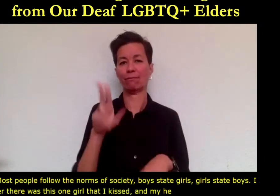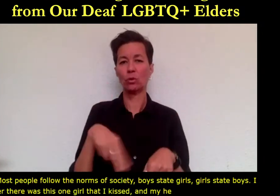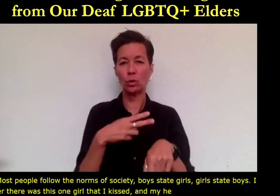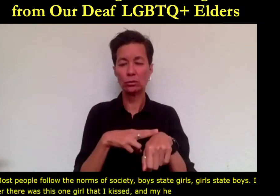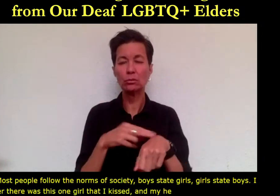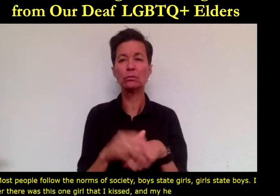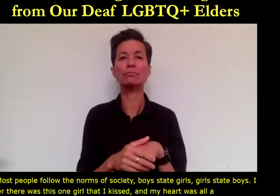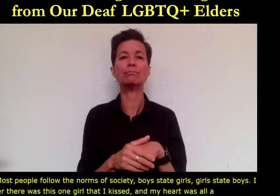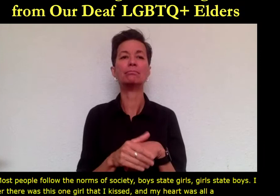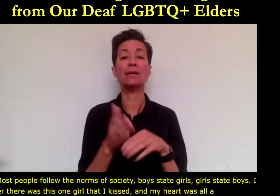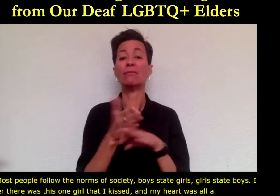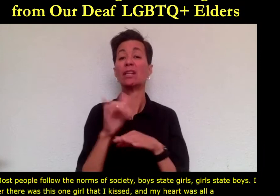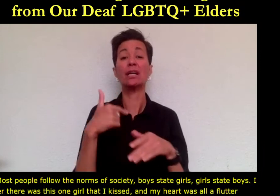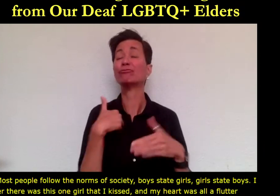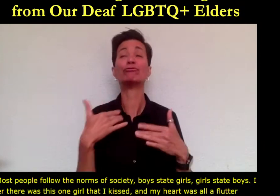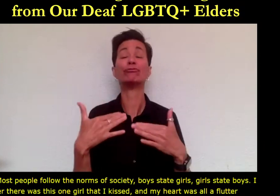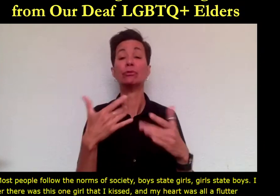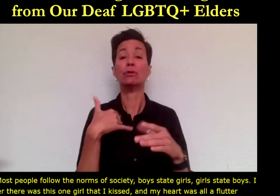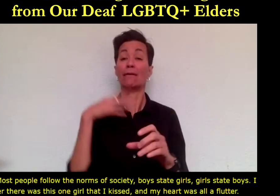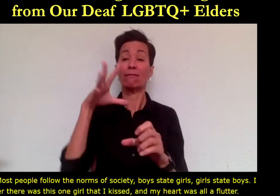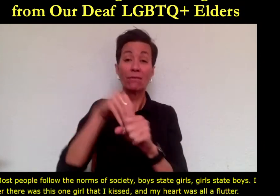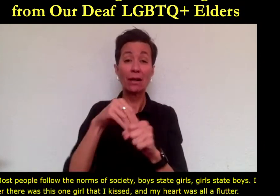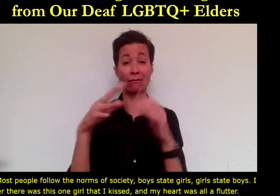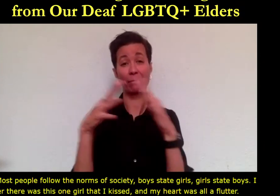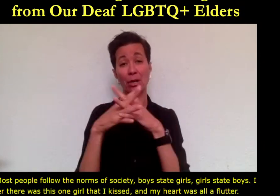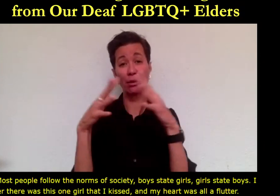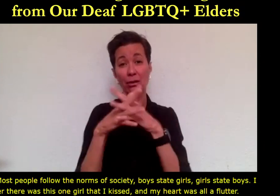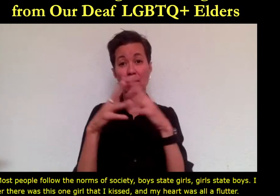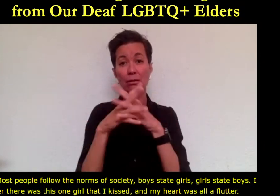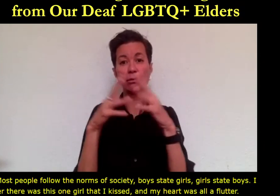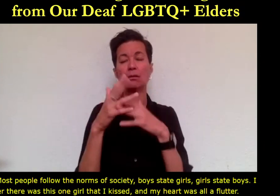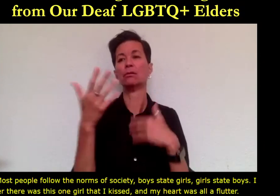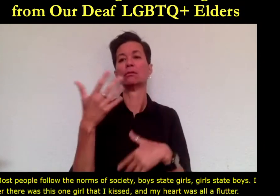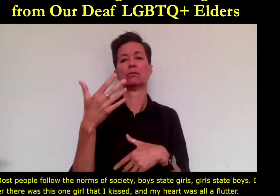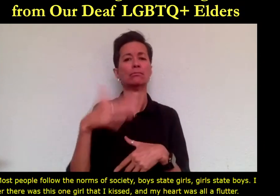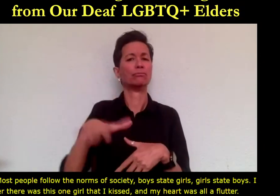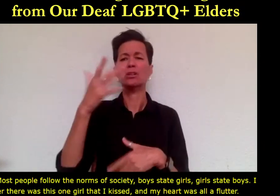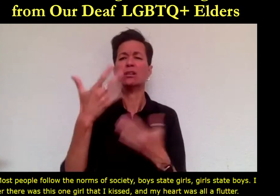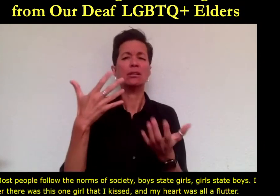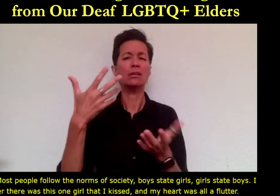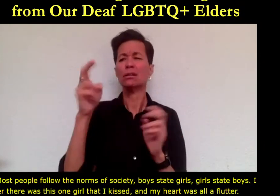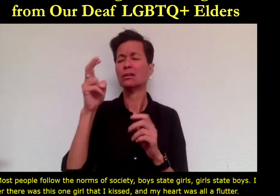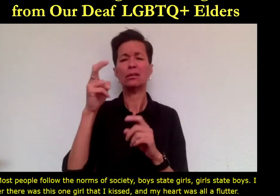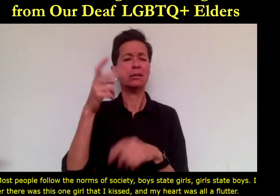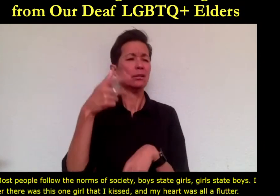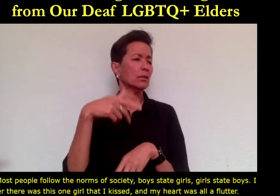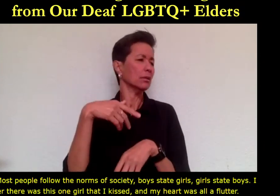to keep anything a secret and i was scared of course um i was involved with football later on